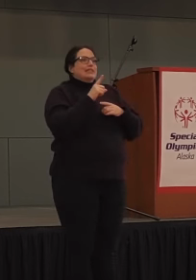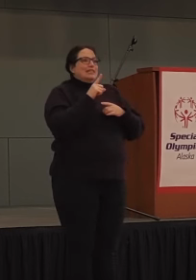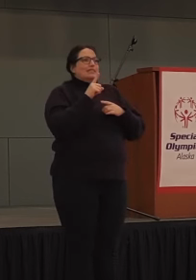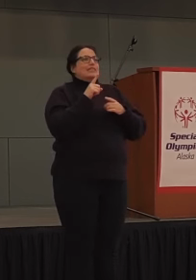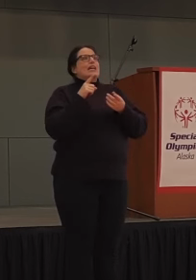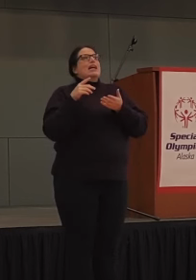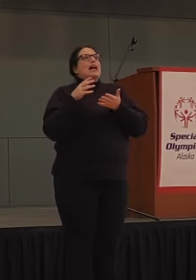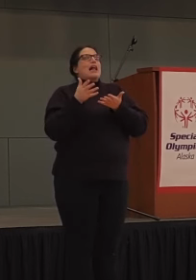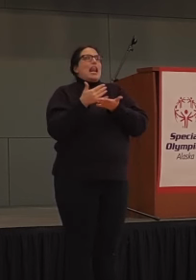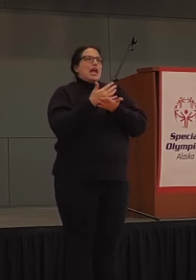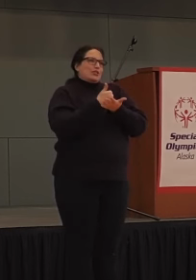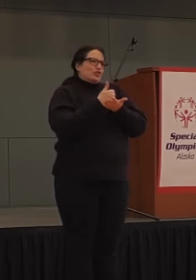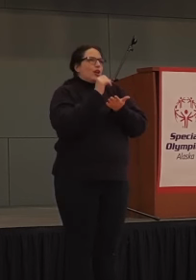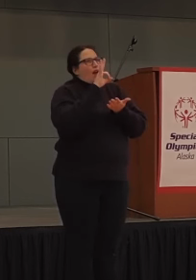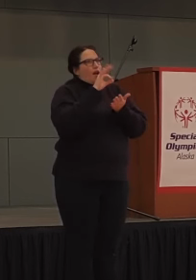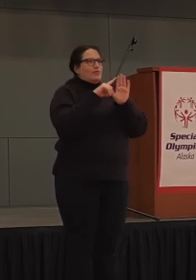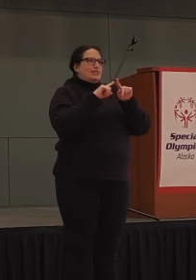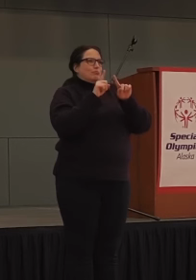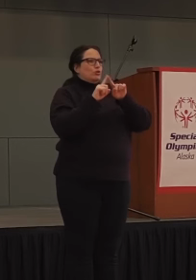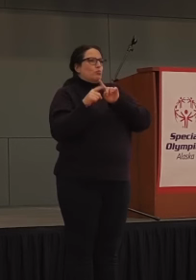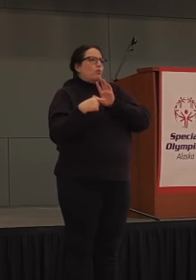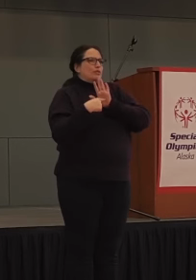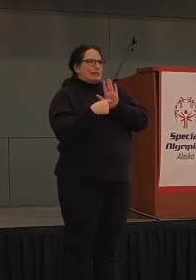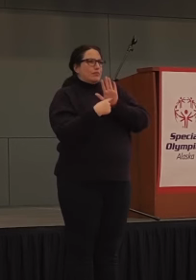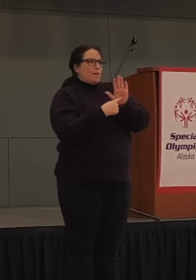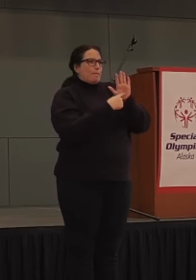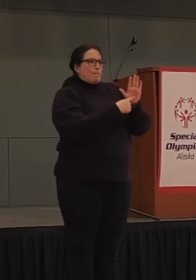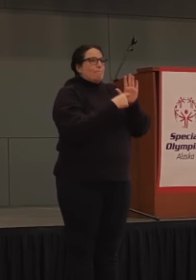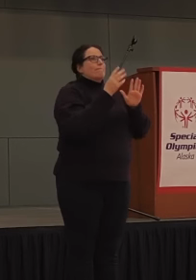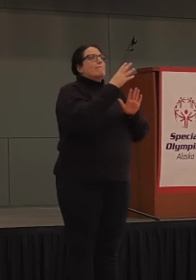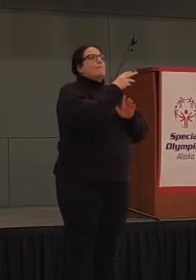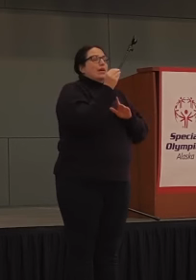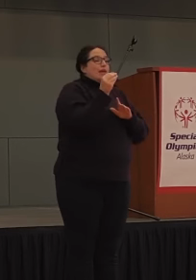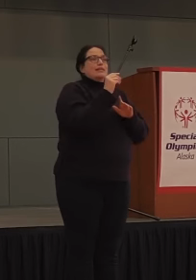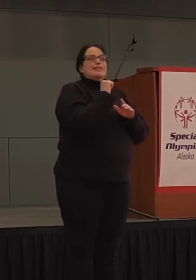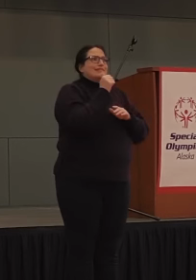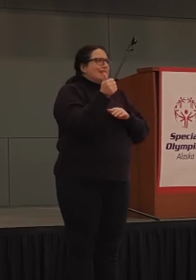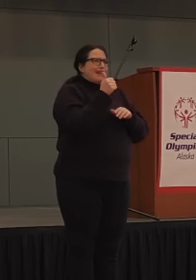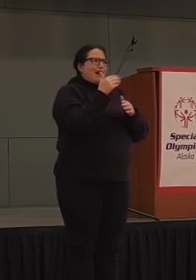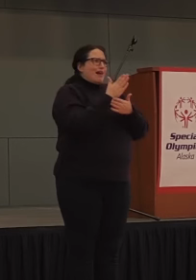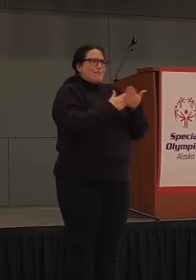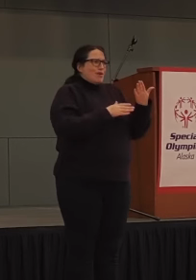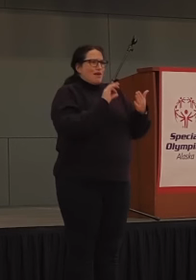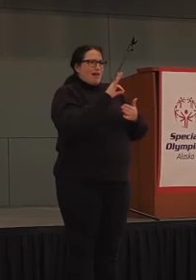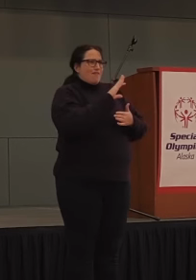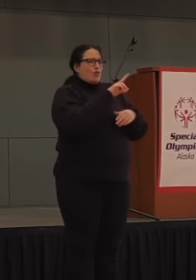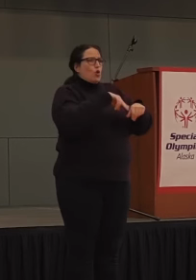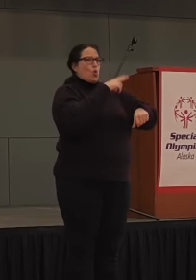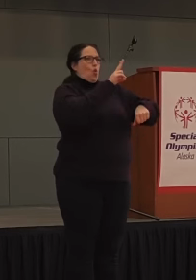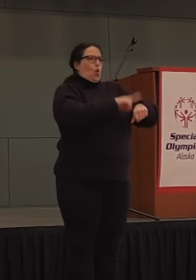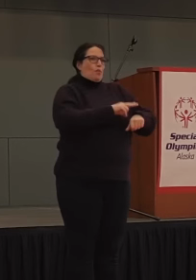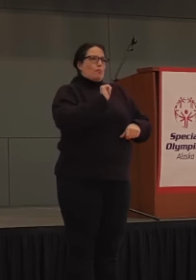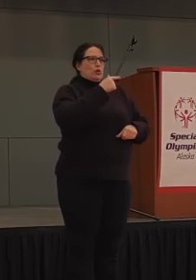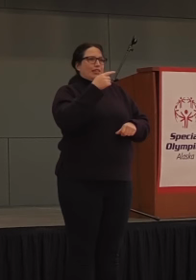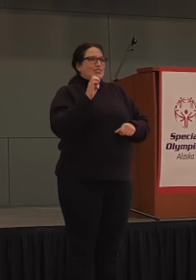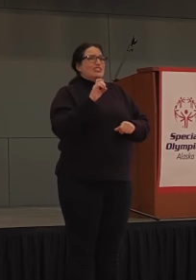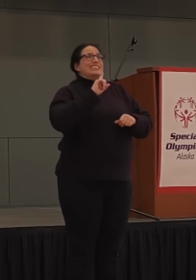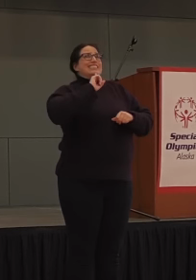of symptoms. It is not part of normal aging, and it is